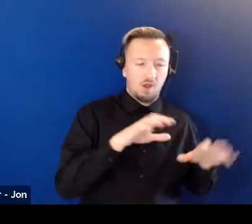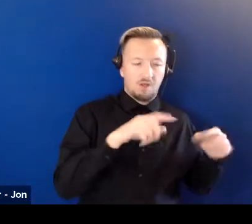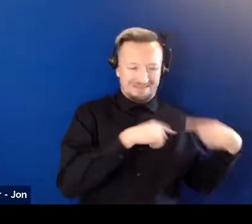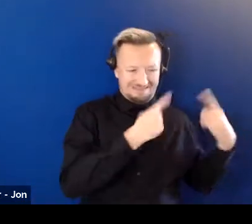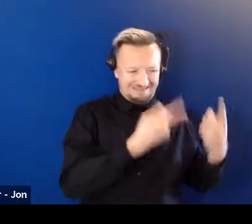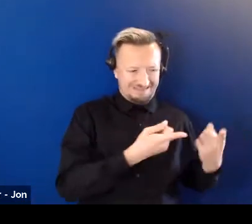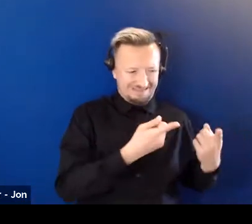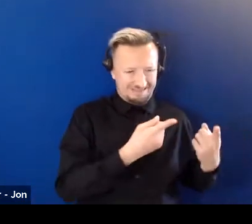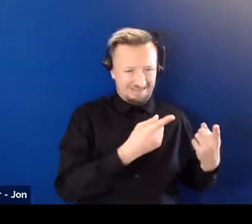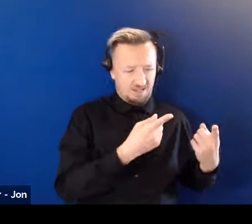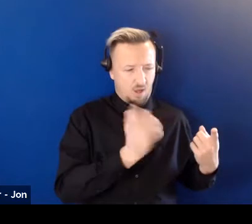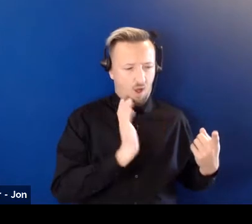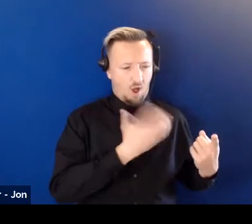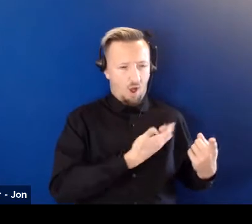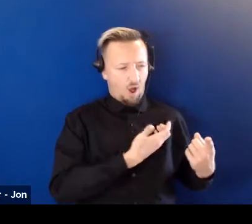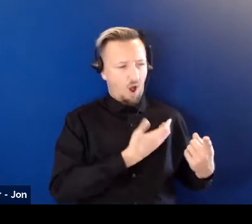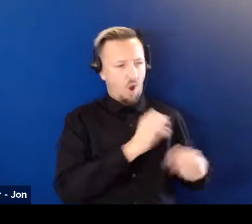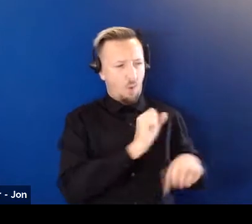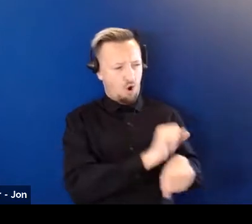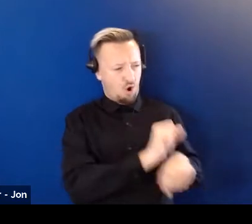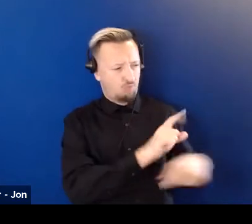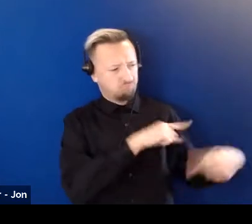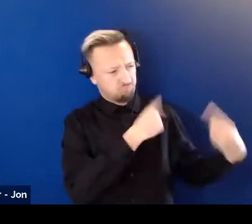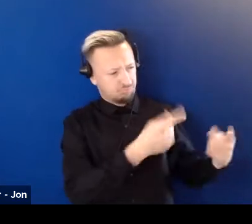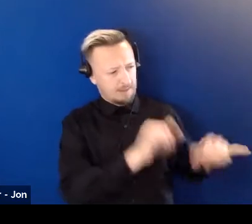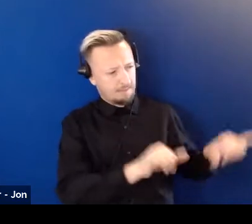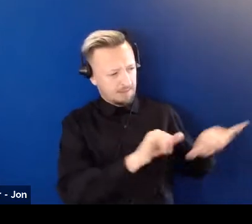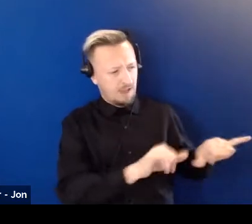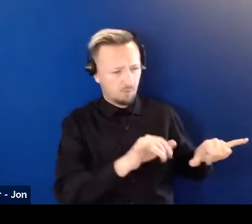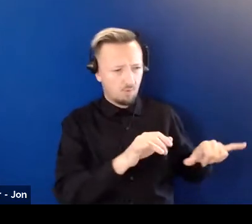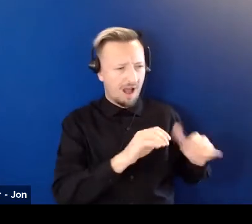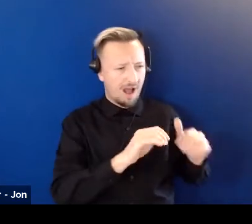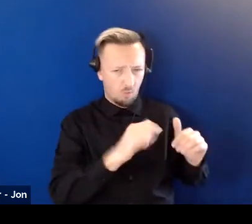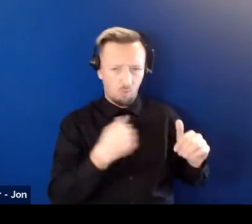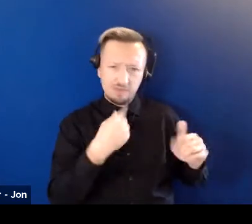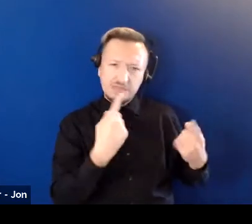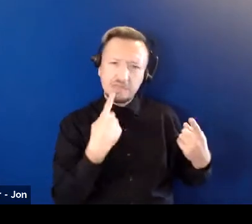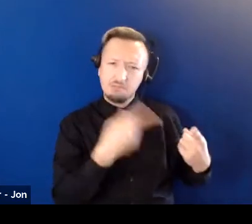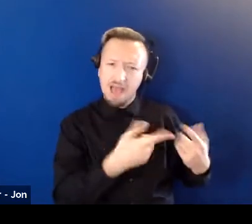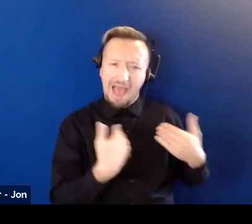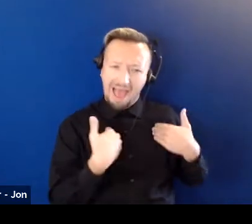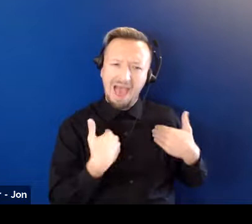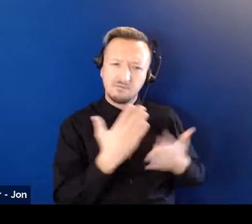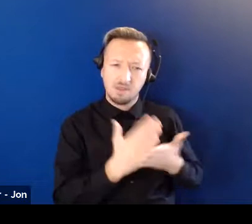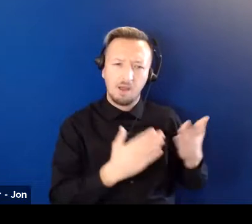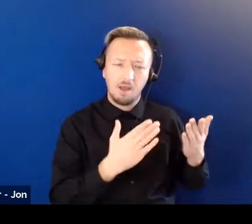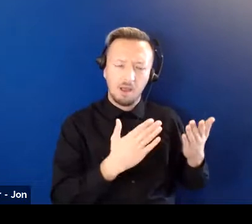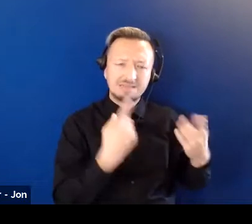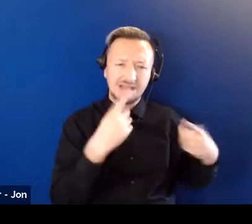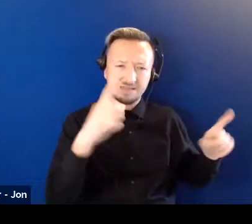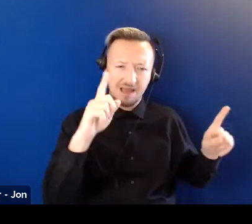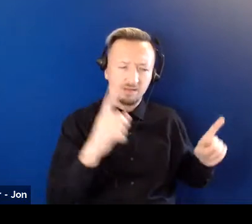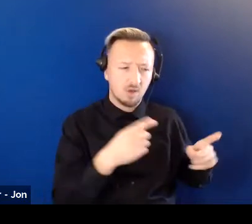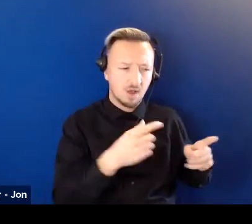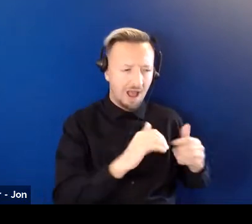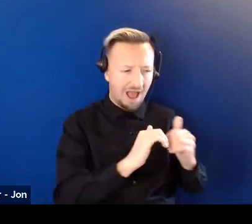integrity of what we do as business as usual, as a control group, maintaining that approach of options